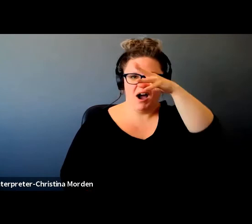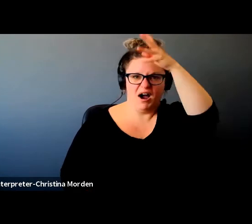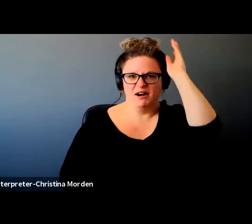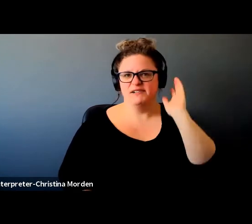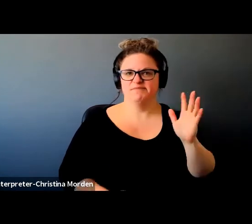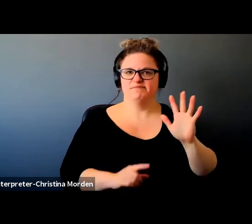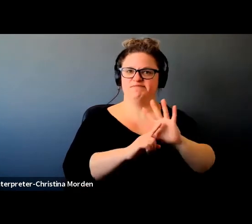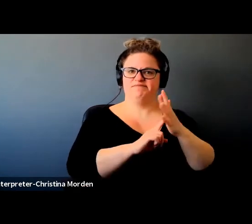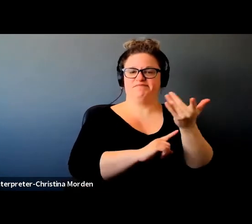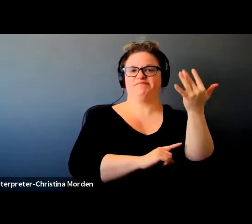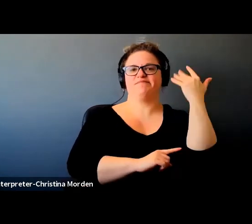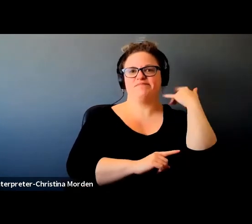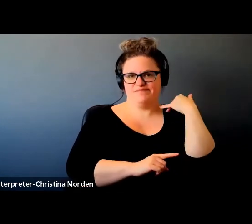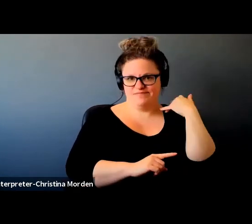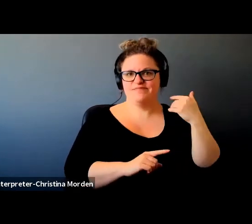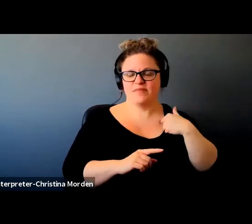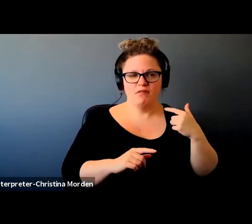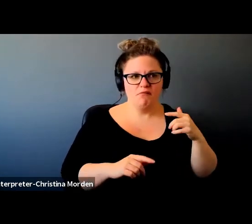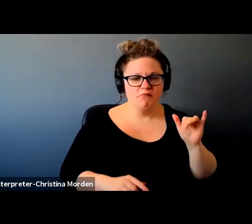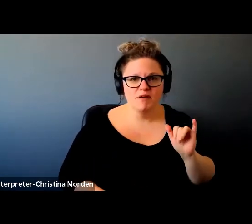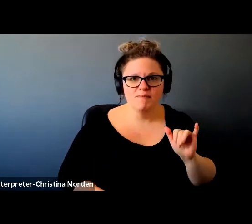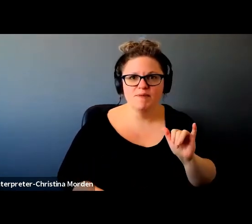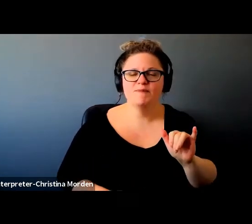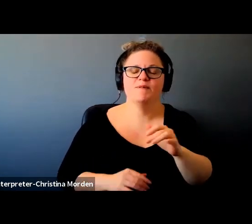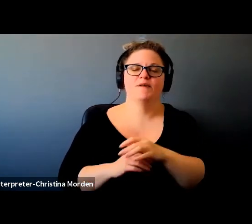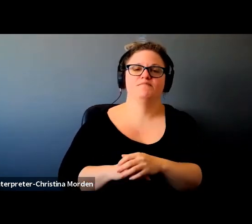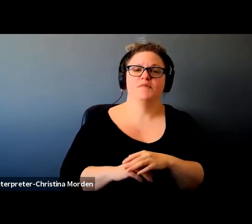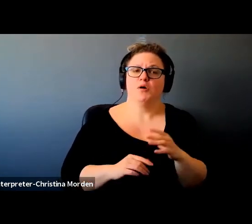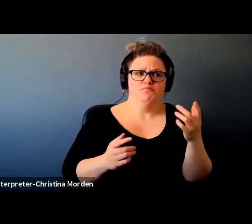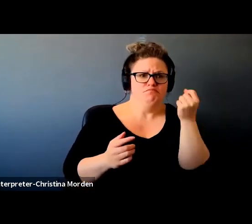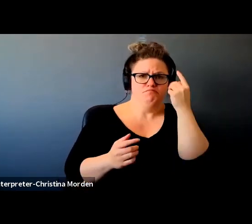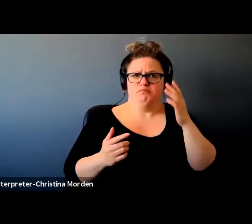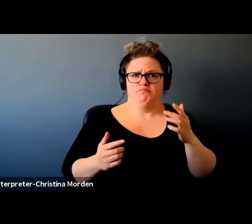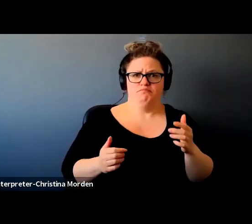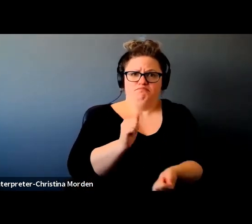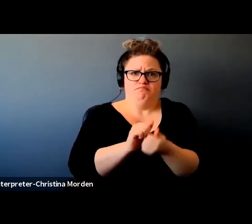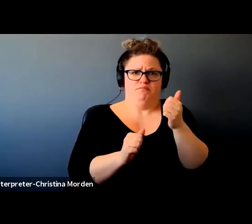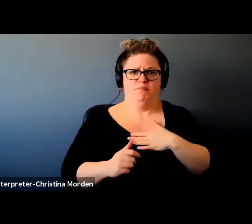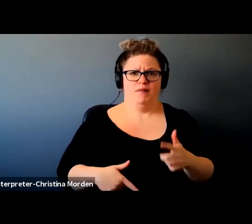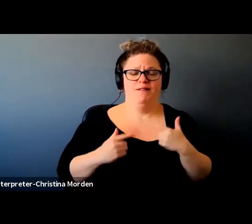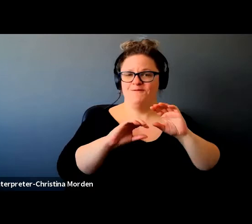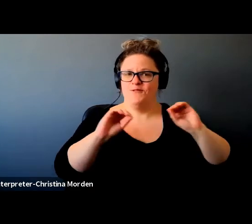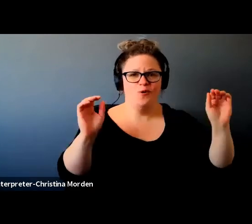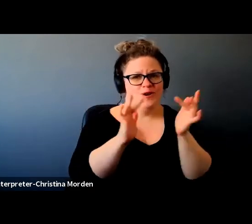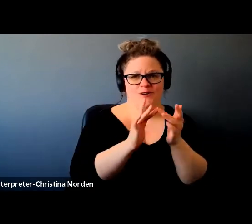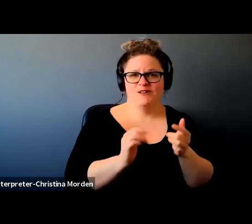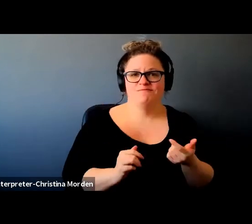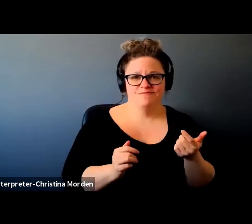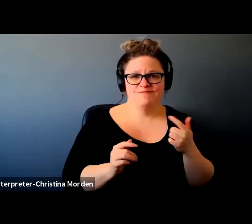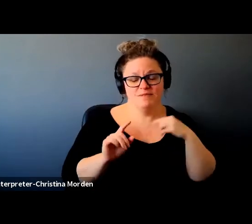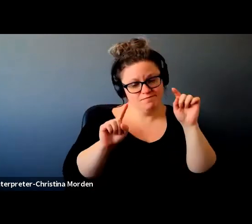without the internet. I managed to do an undergraduate degree without the internet, and it's not, so